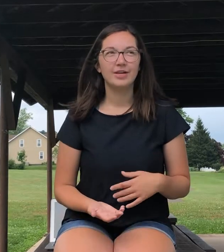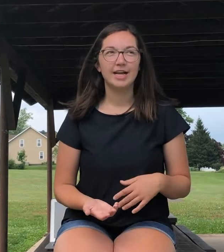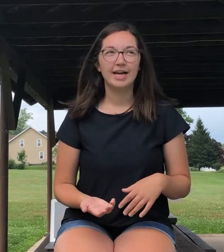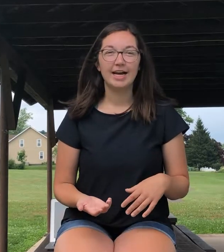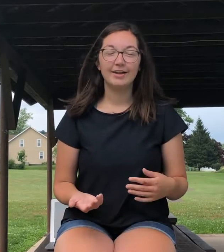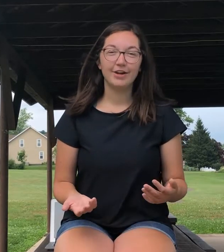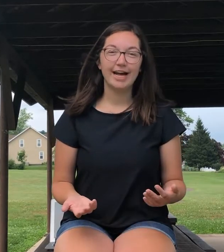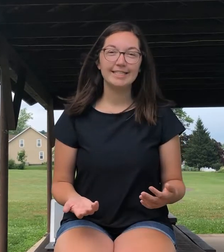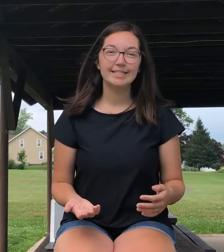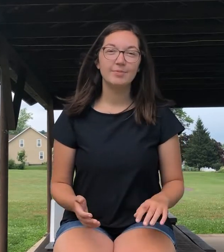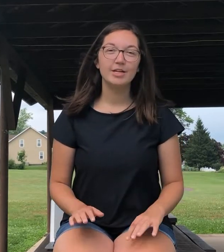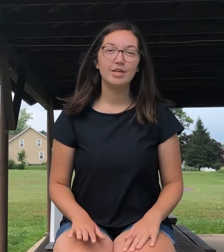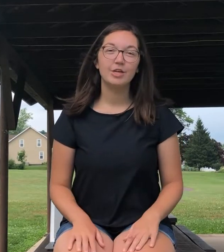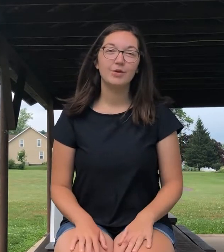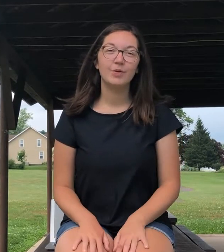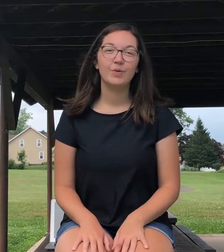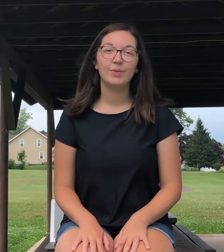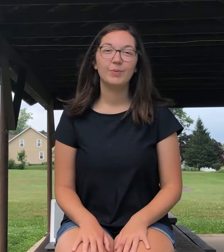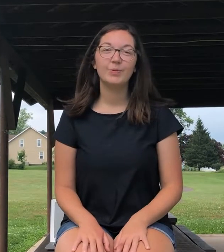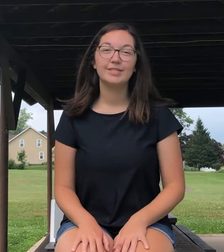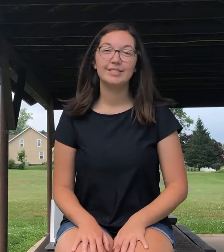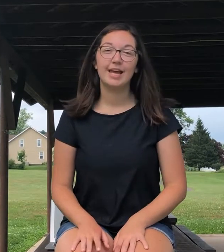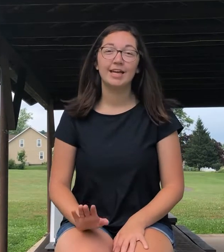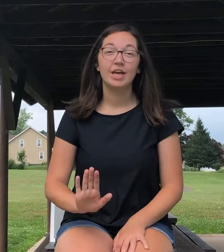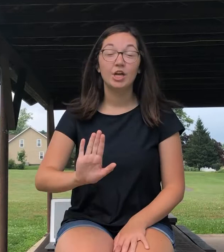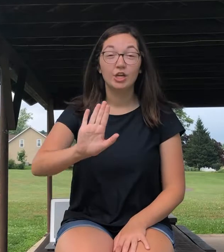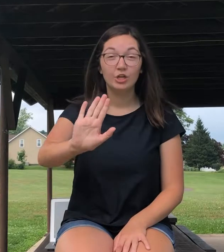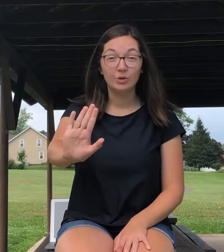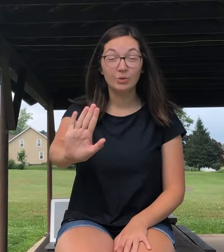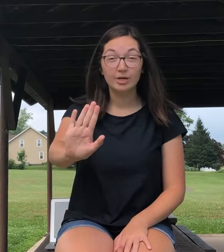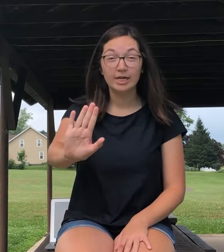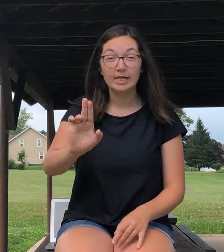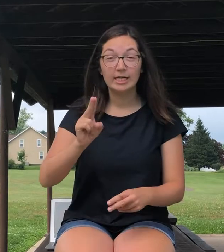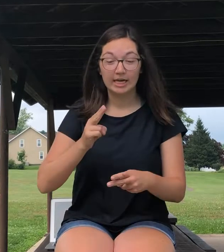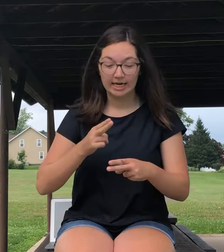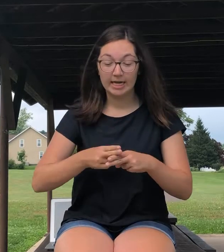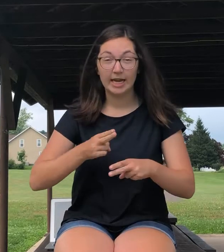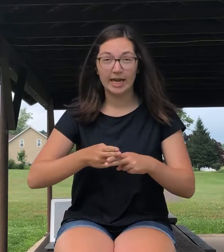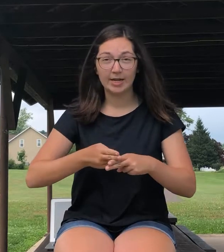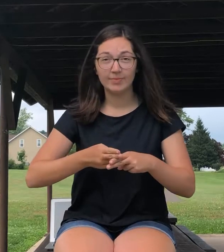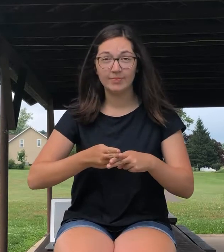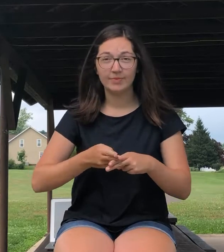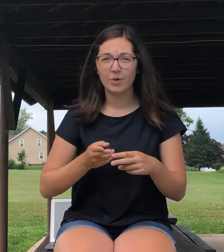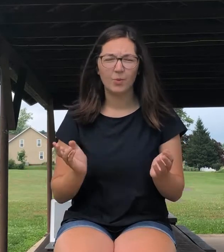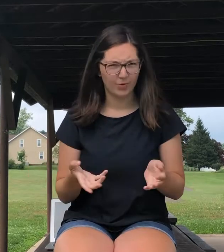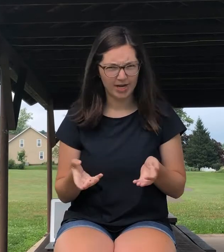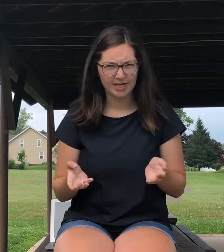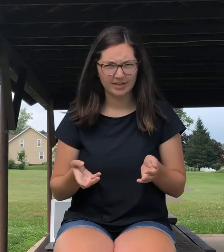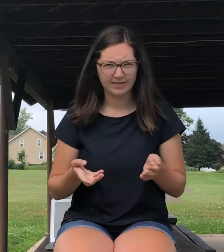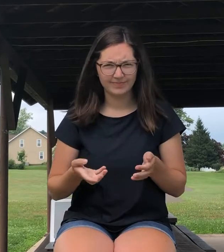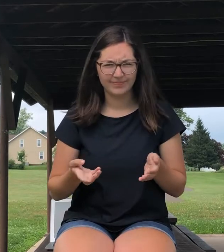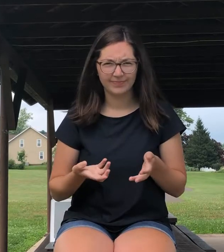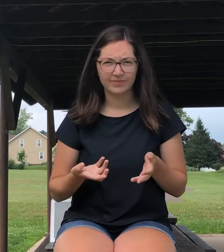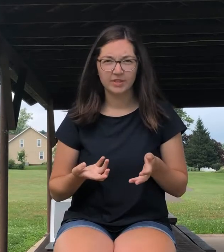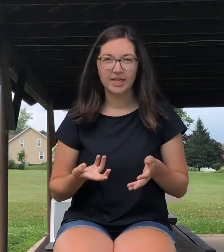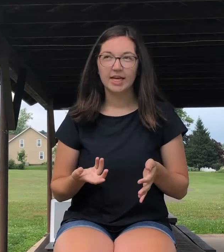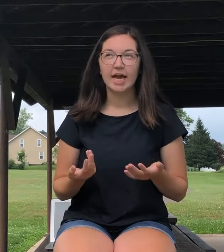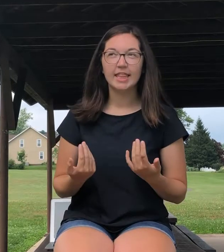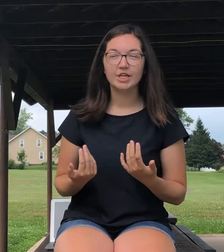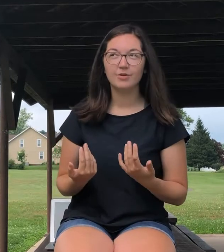would, if you're asking someone, you would say your name, what? And then you